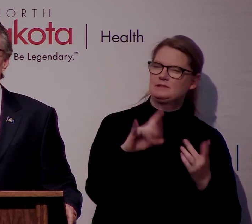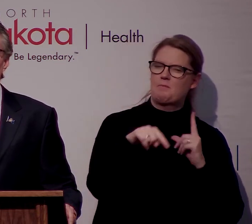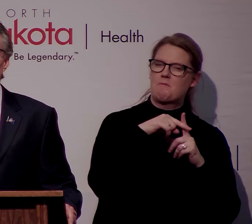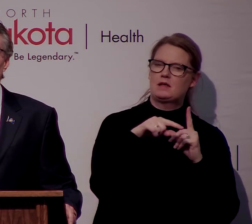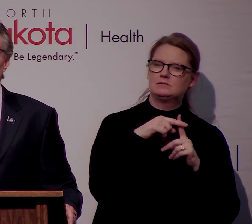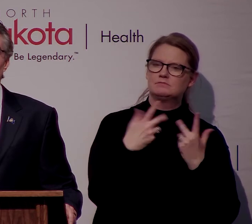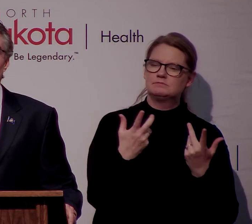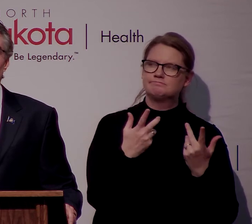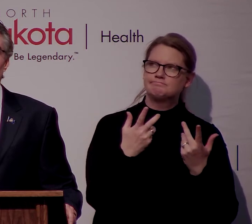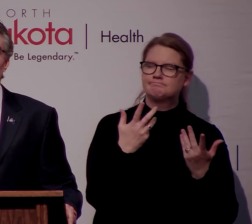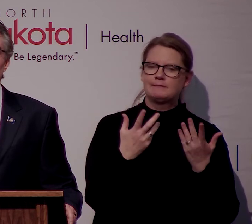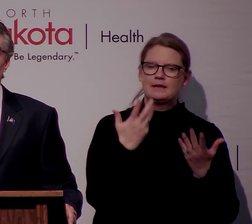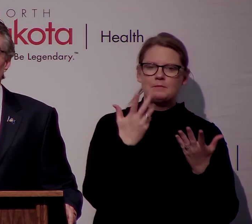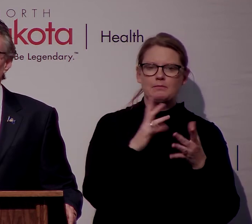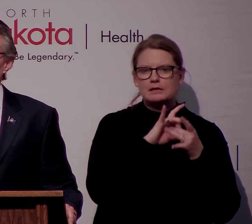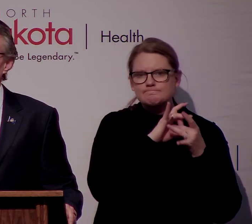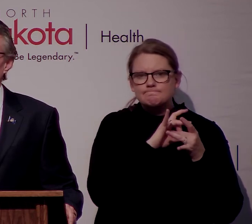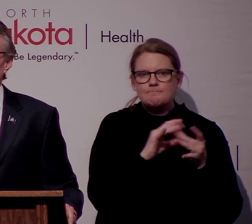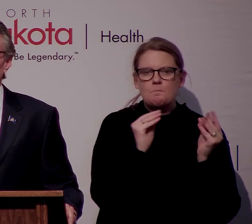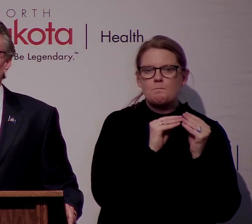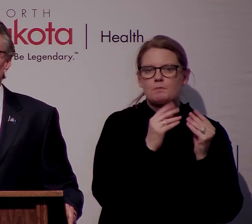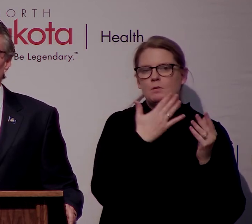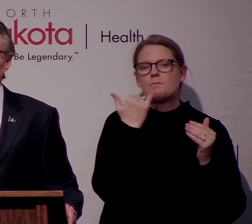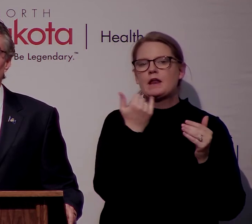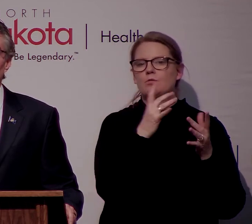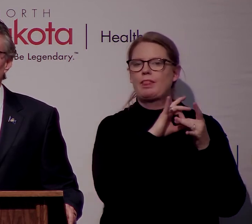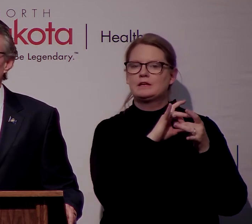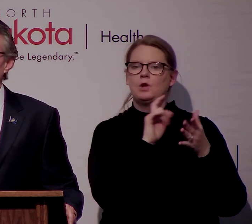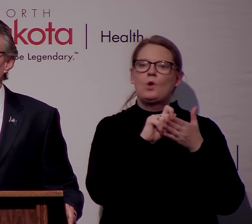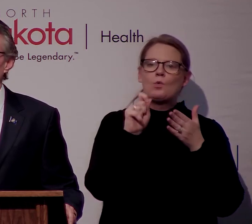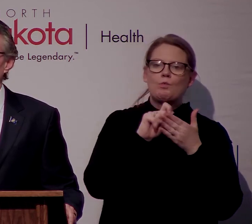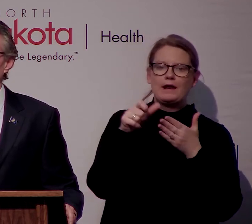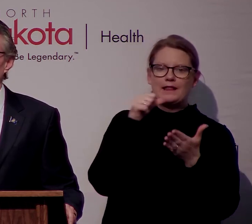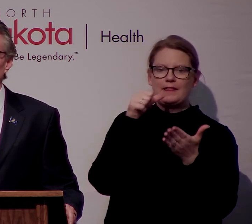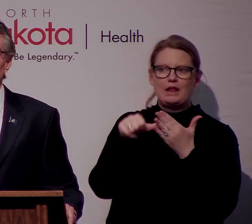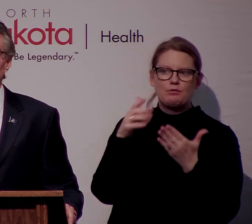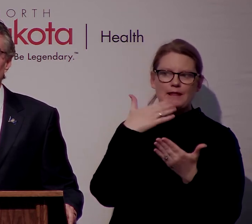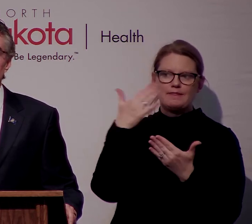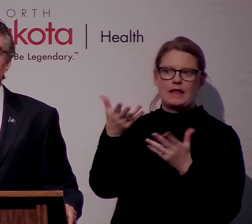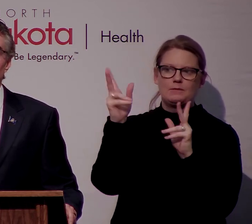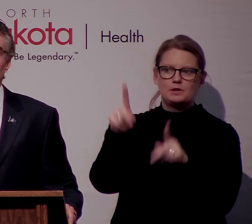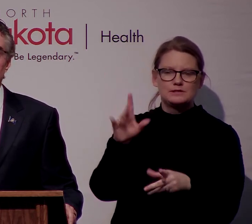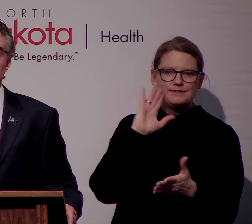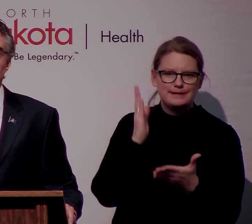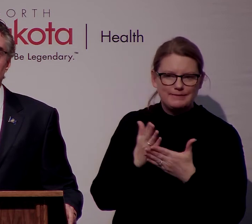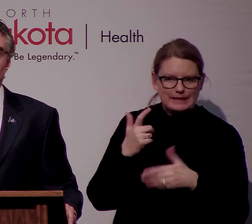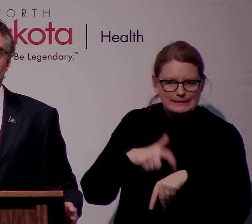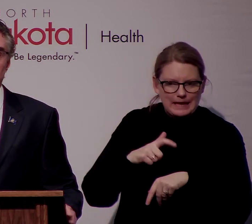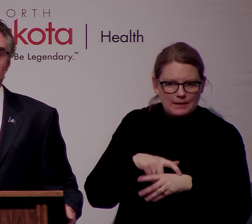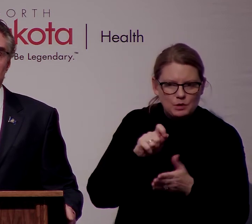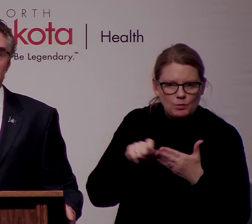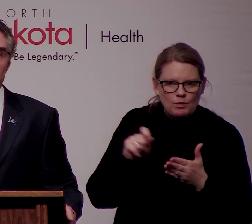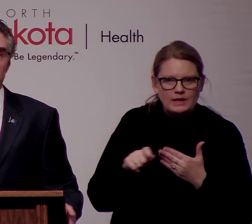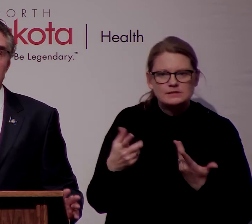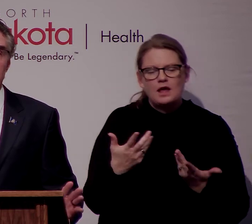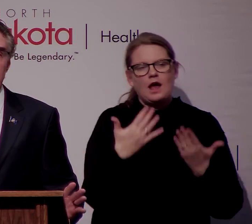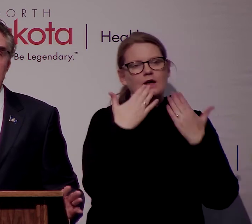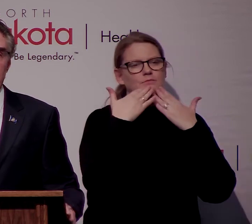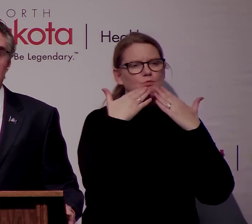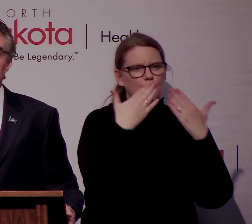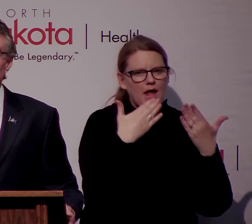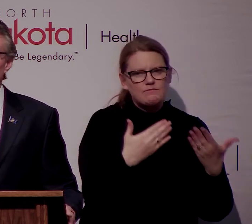a reset or rebuild relationships, or write a letter to thank that person that you never had time to write and tell them how grateful you are for what